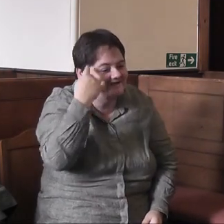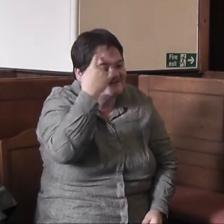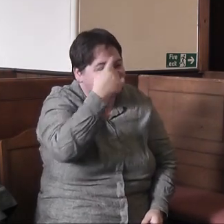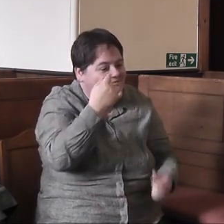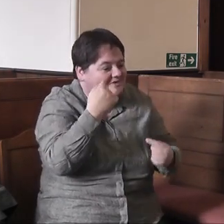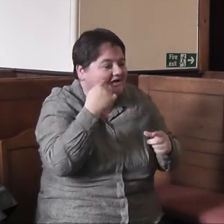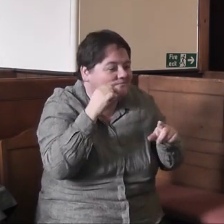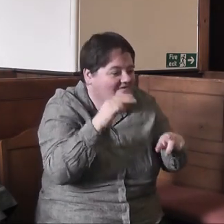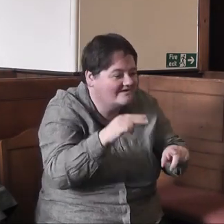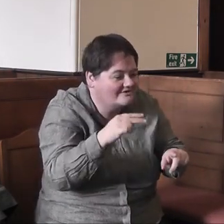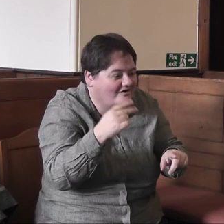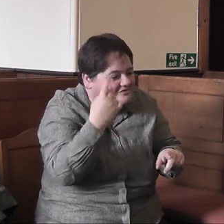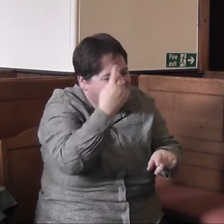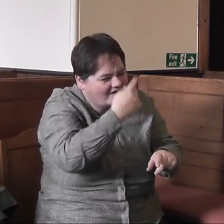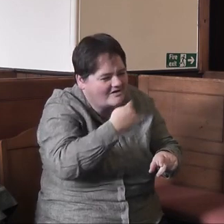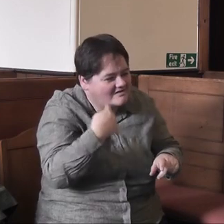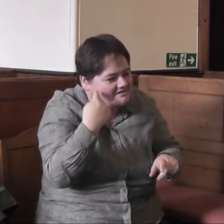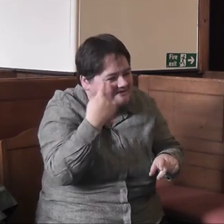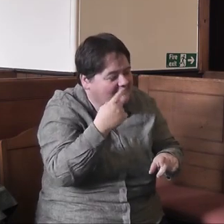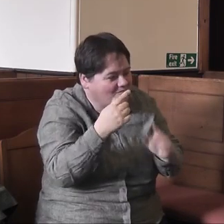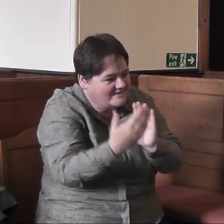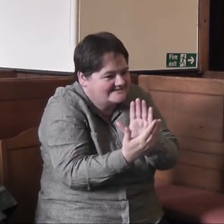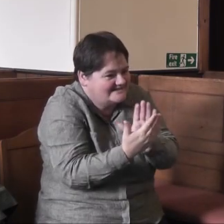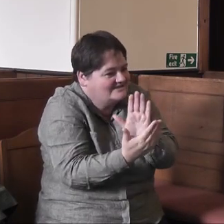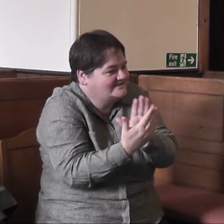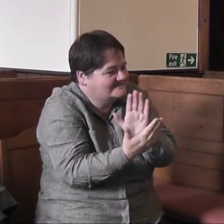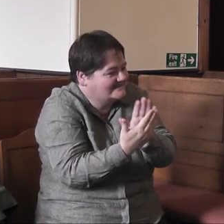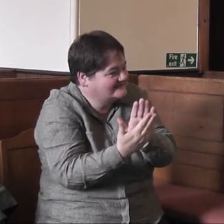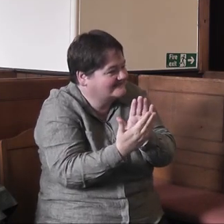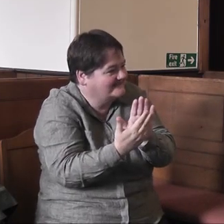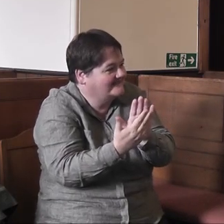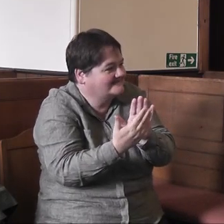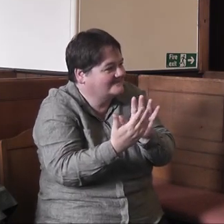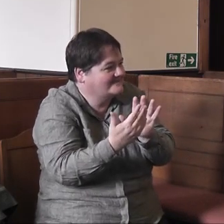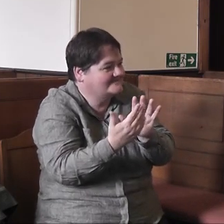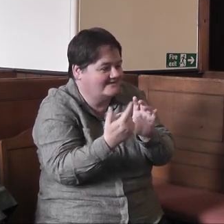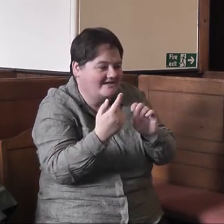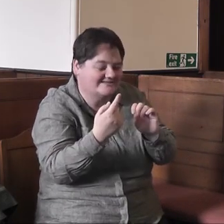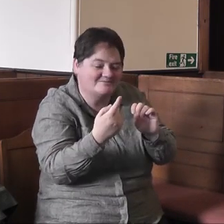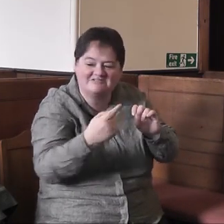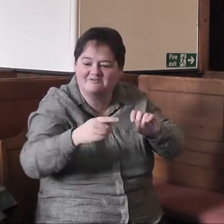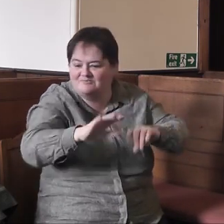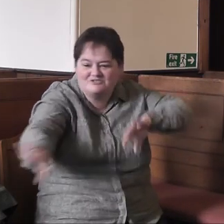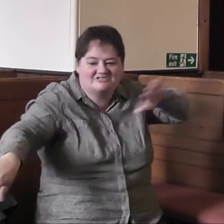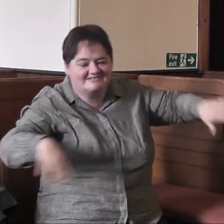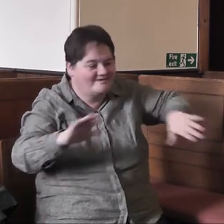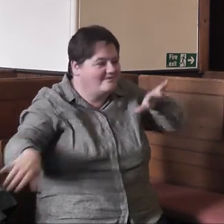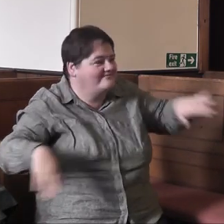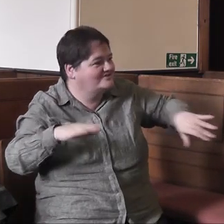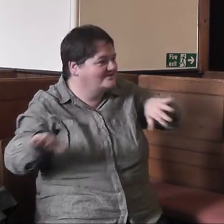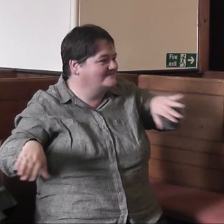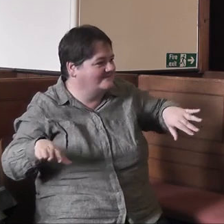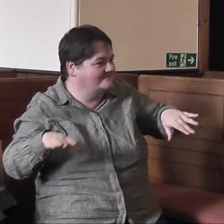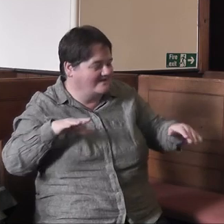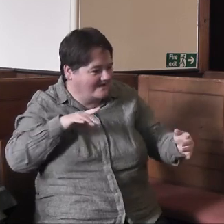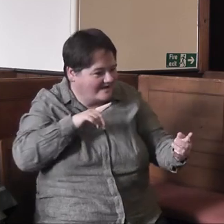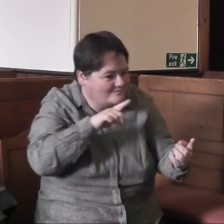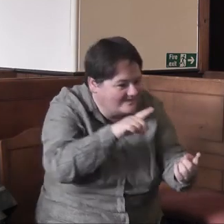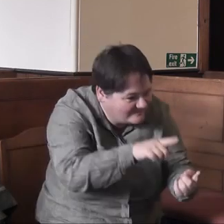So we become then onlooker, that we see Jesus. So it's like, it's almost like we've pushed aside Mary and Joseph, mm-hmm. and we've come